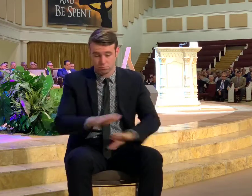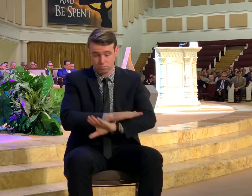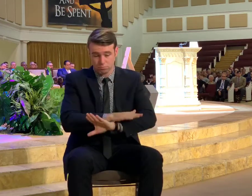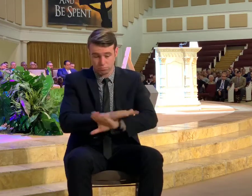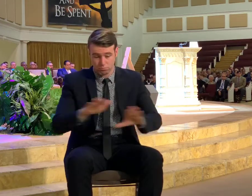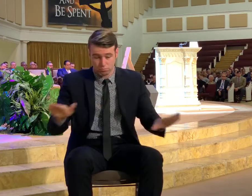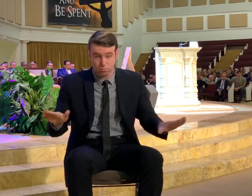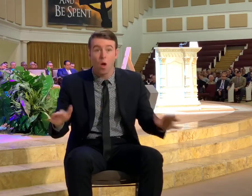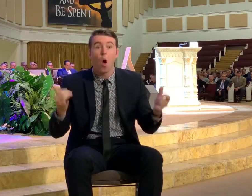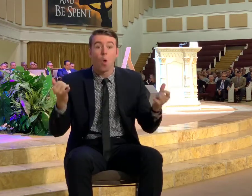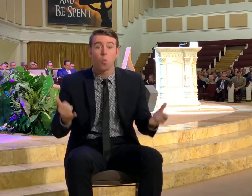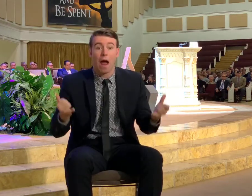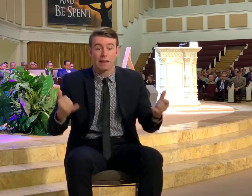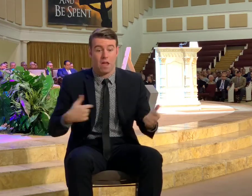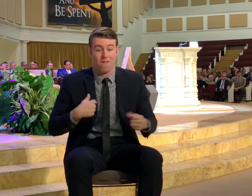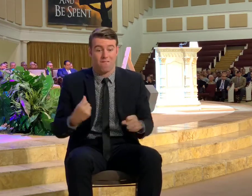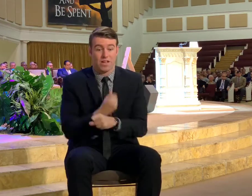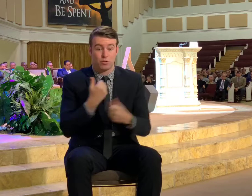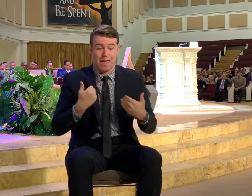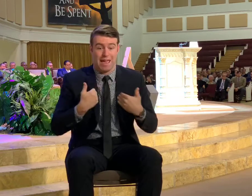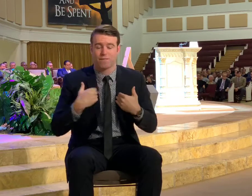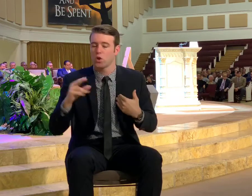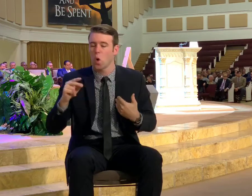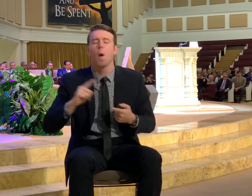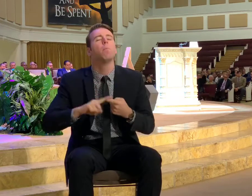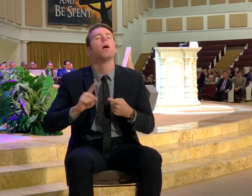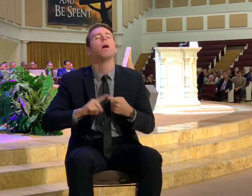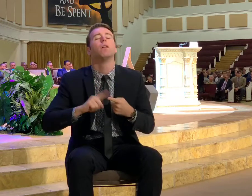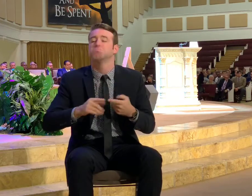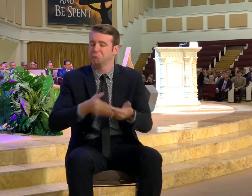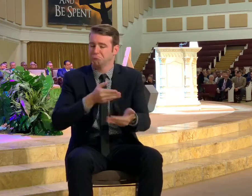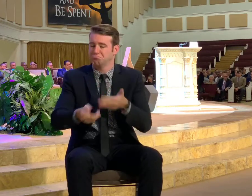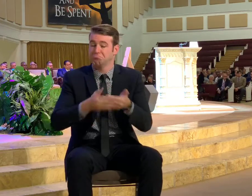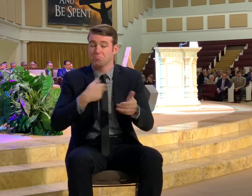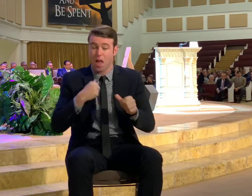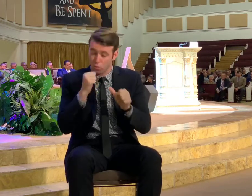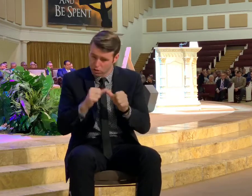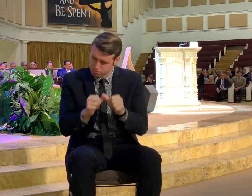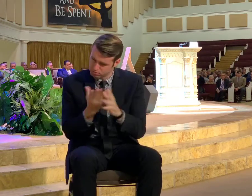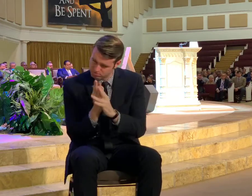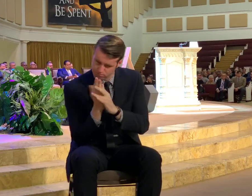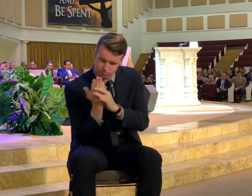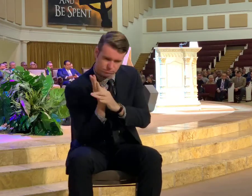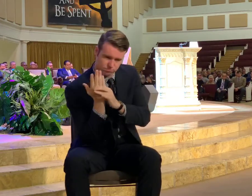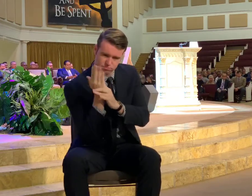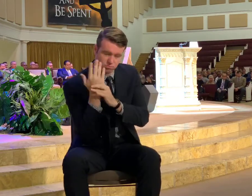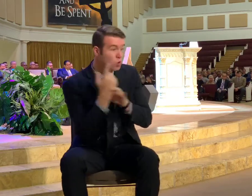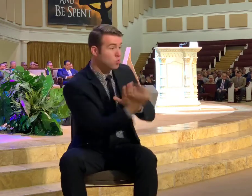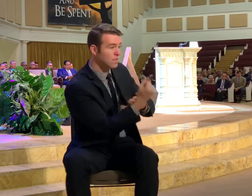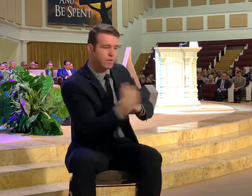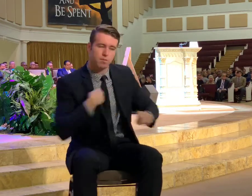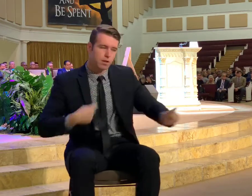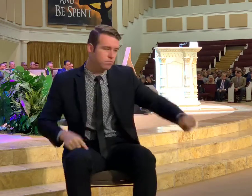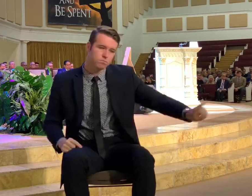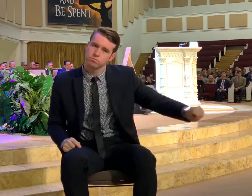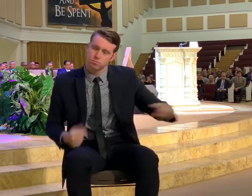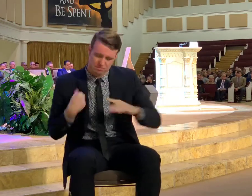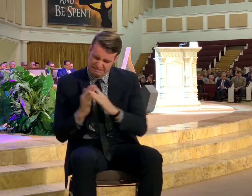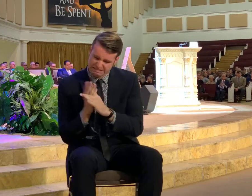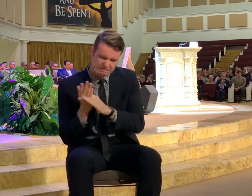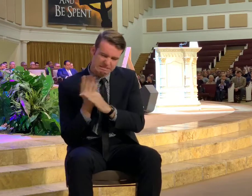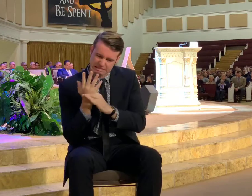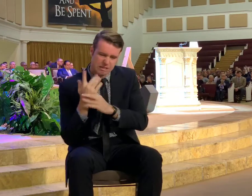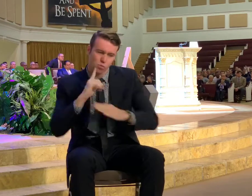not get victory right now, but I'll tell you what. I'll be more persistent about victory than you are about defeating me. I'll be more persistent